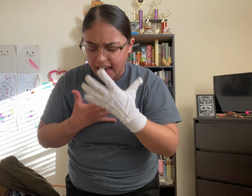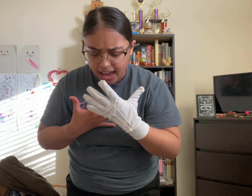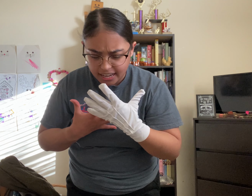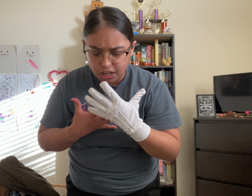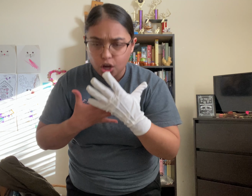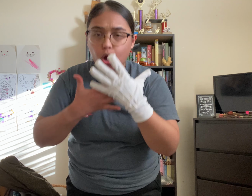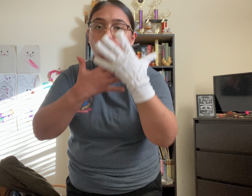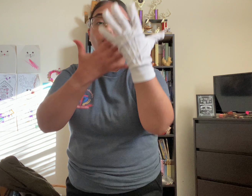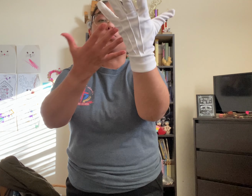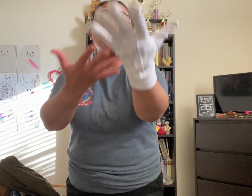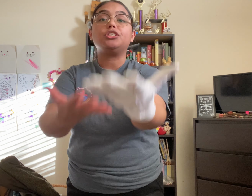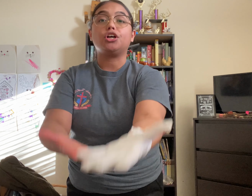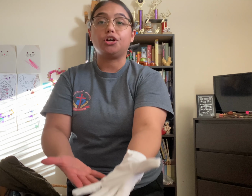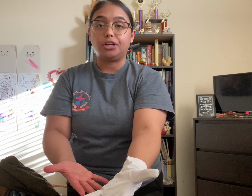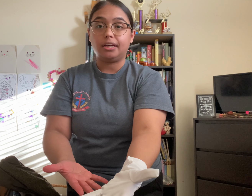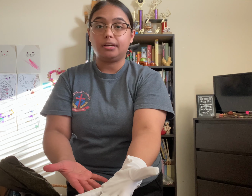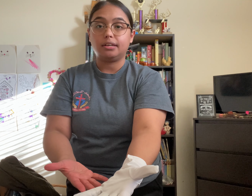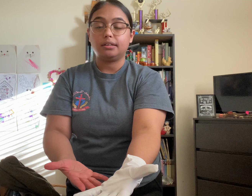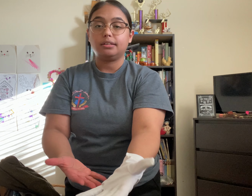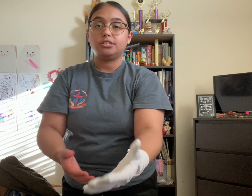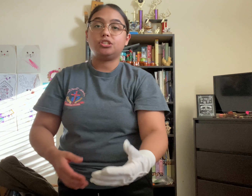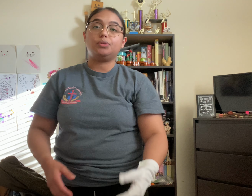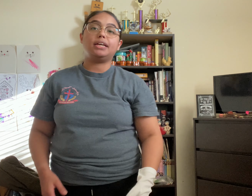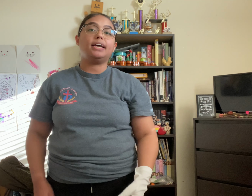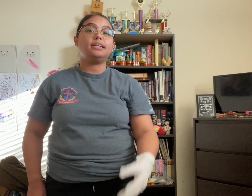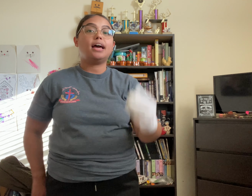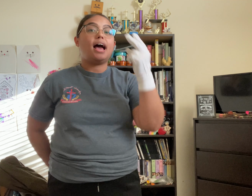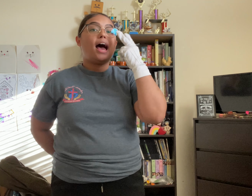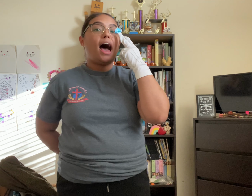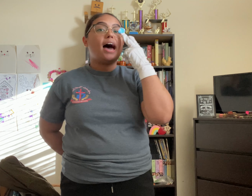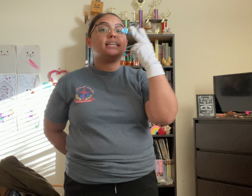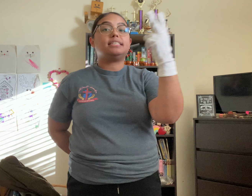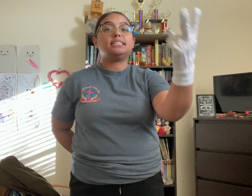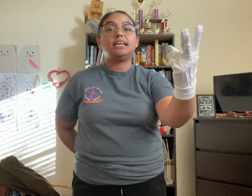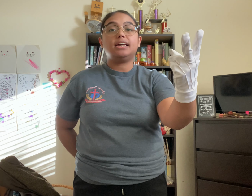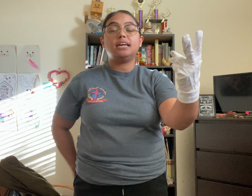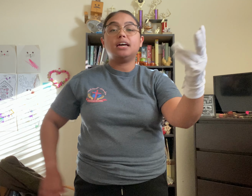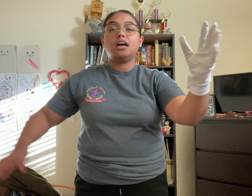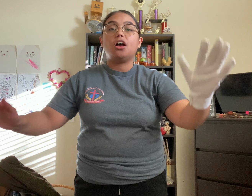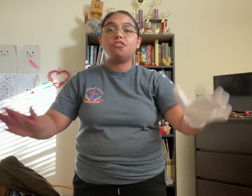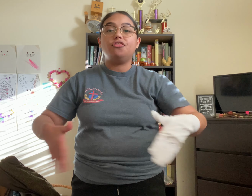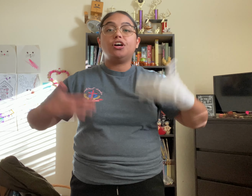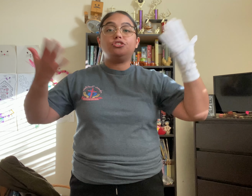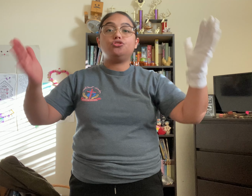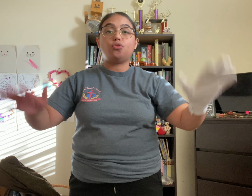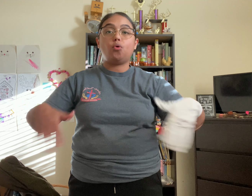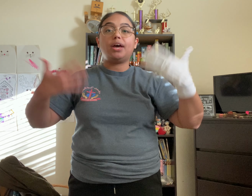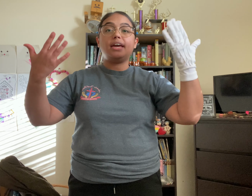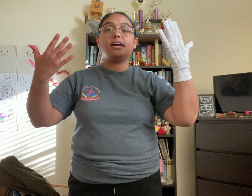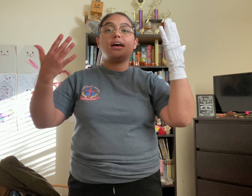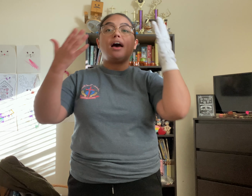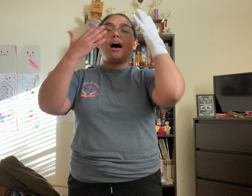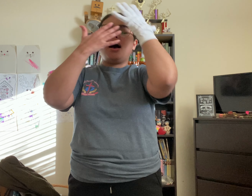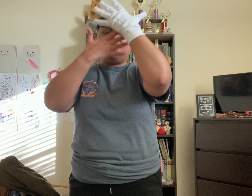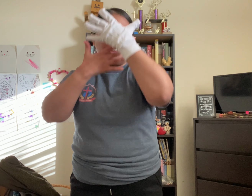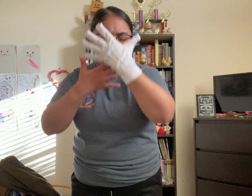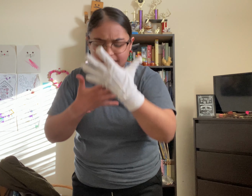sad returning. Let's do it again. I see the joy of the